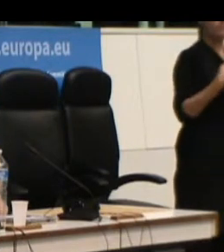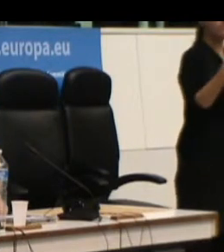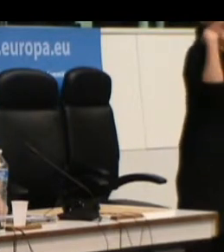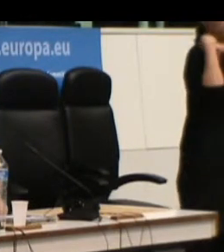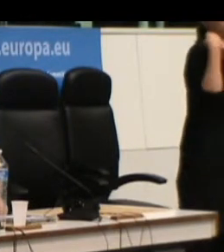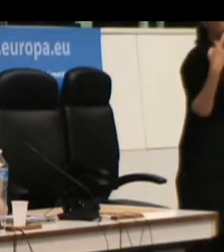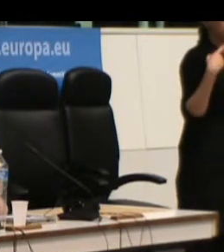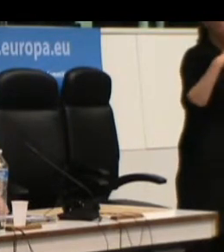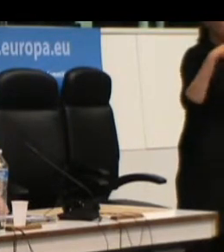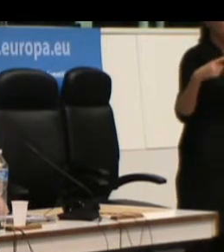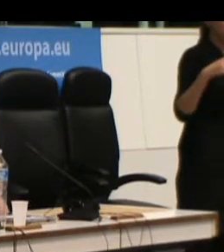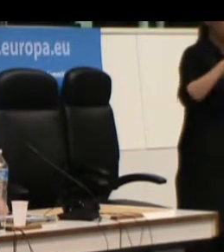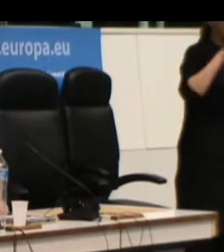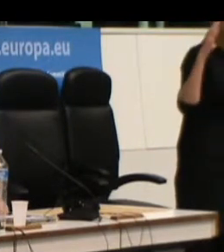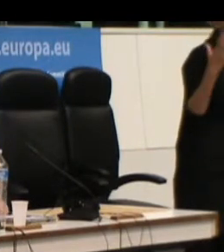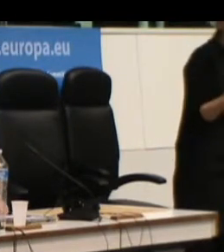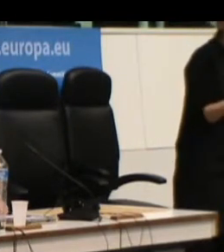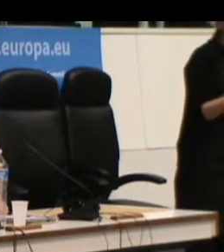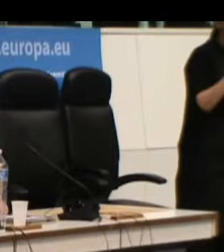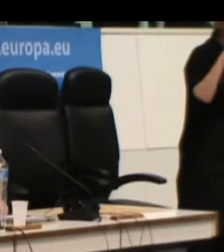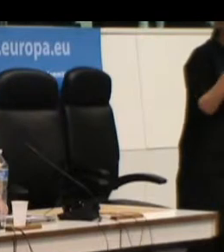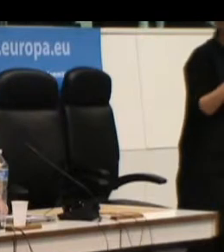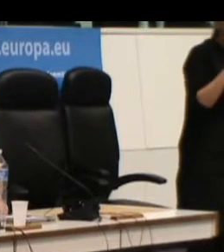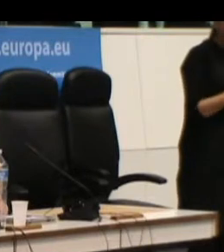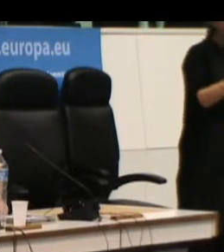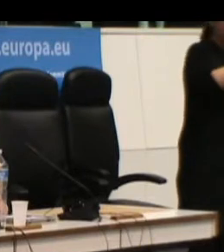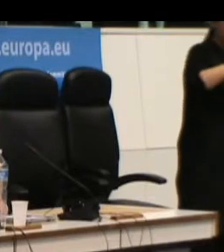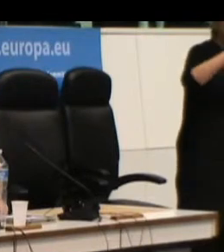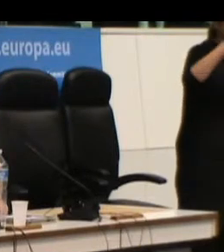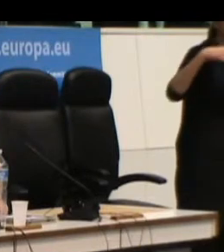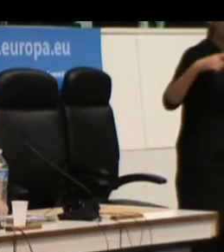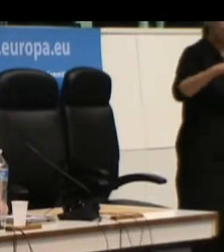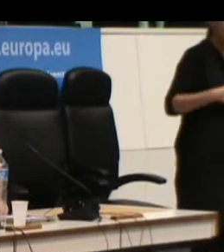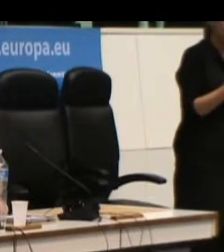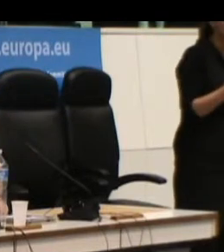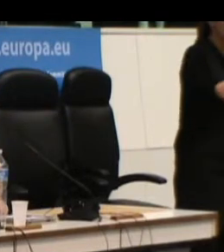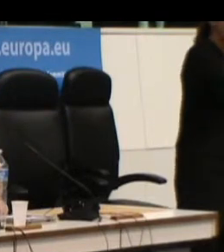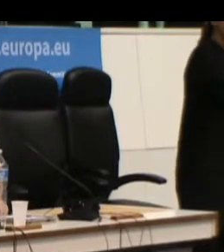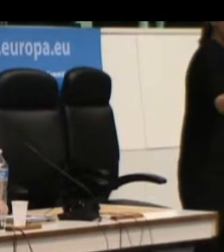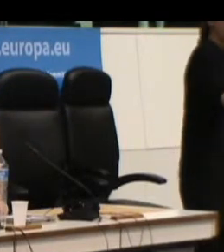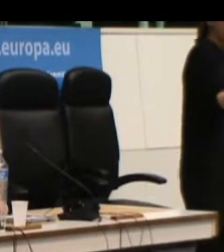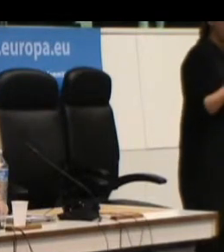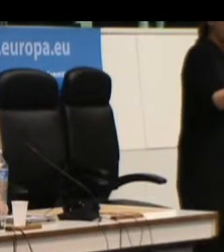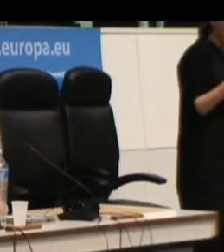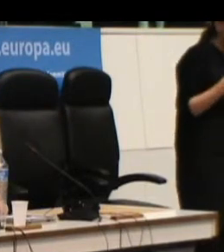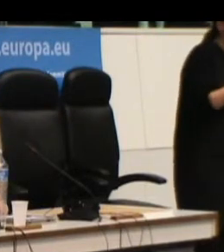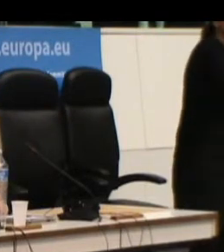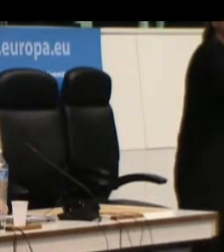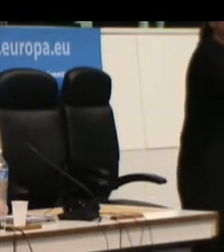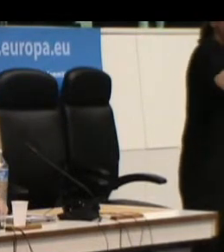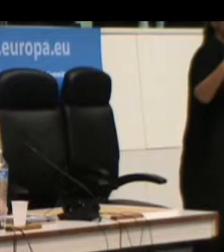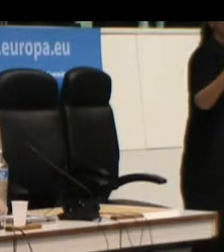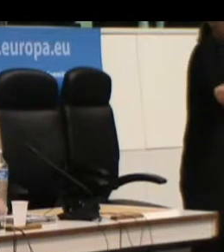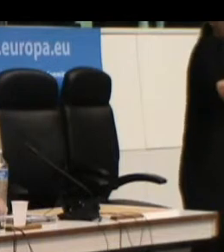world in which they are supporting their customers in obtaining access to digital resources